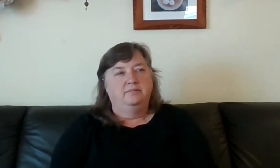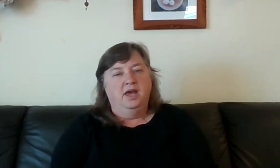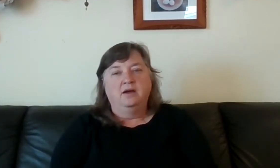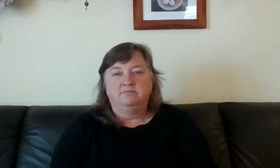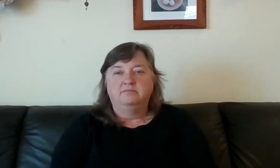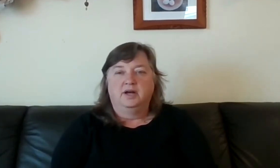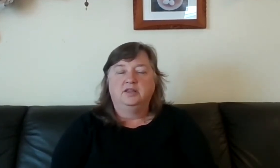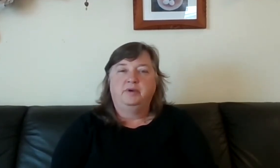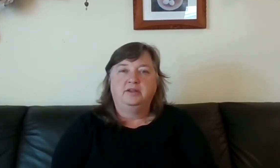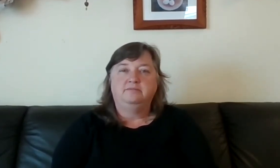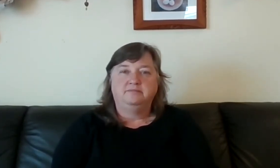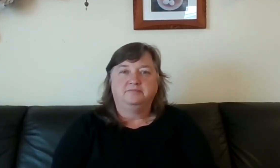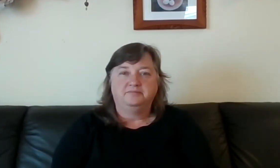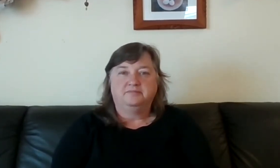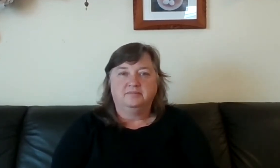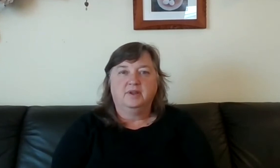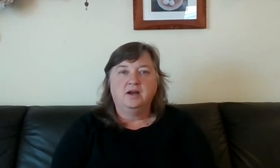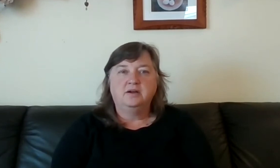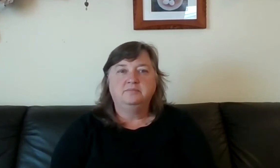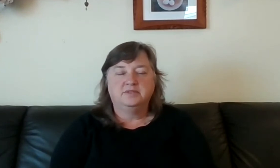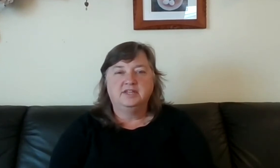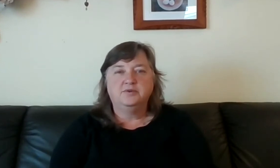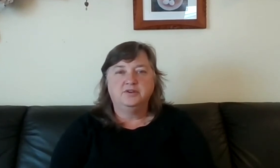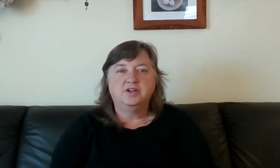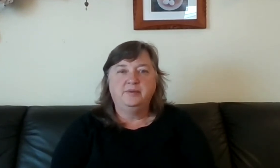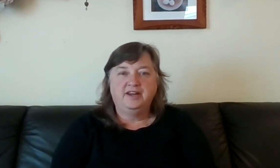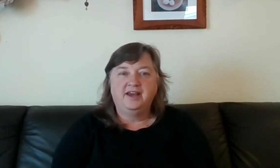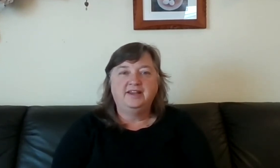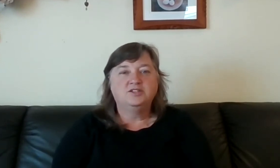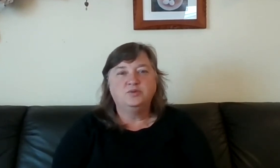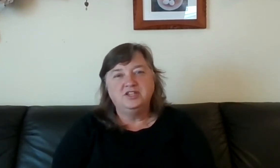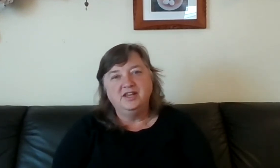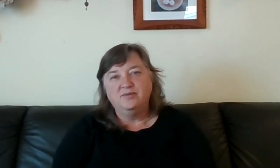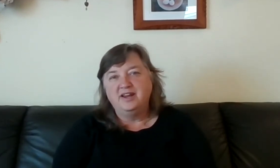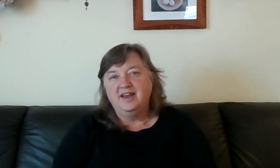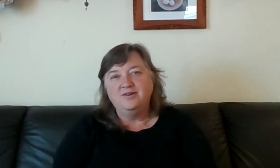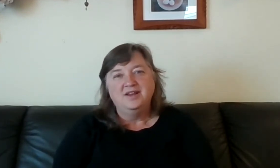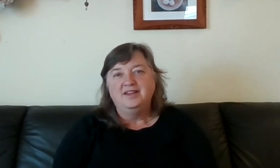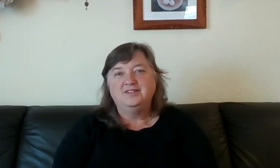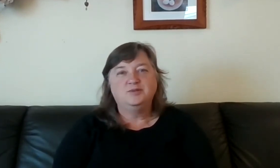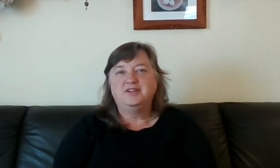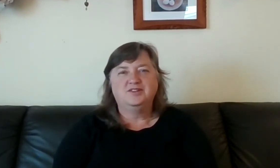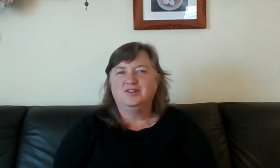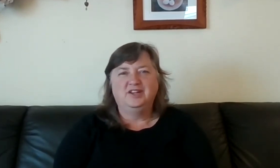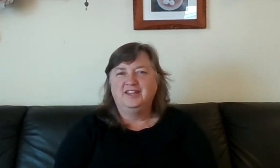Yeah, a little bit. Stick with your dominant hand, and switching it right now is just because you're learning it.